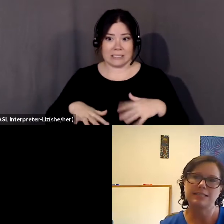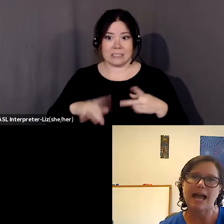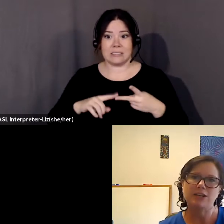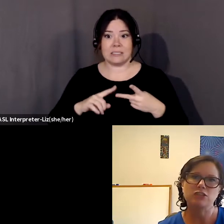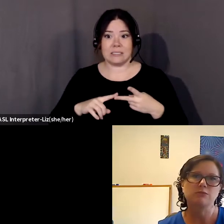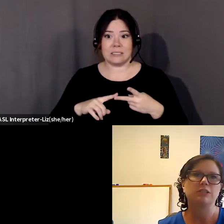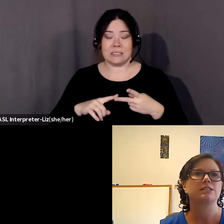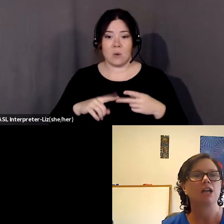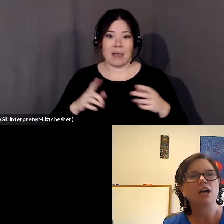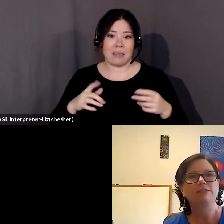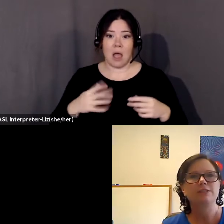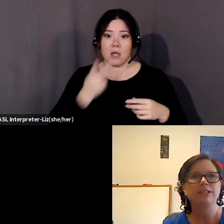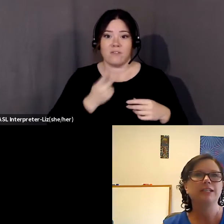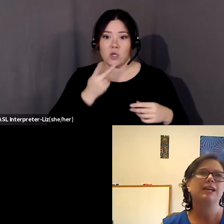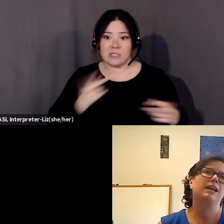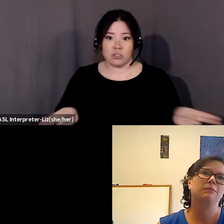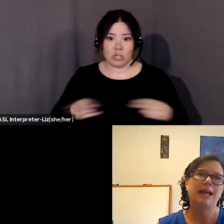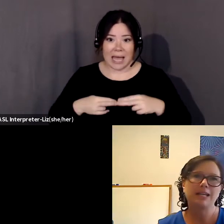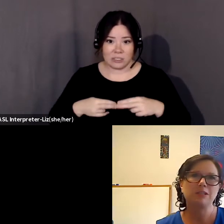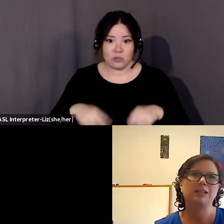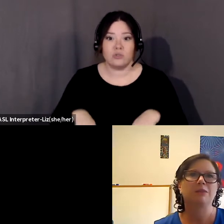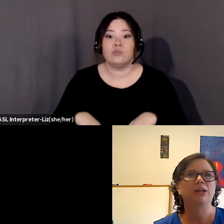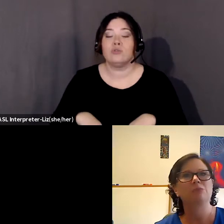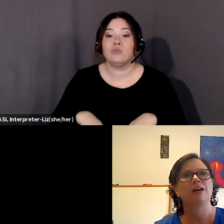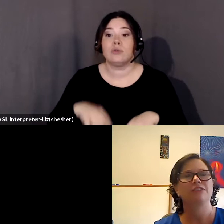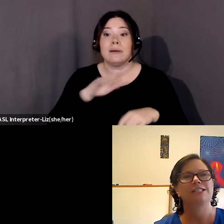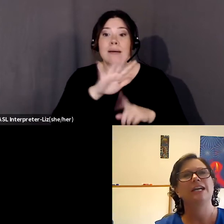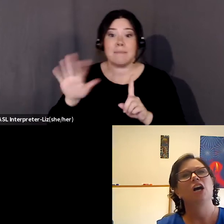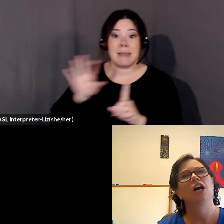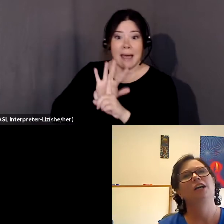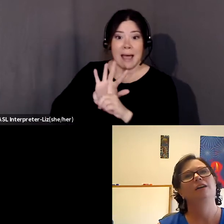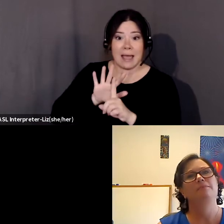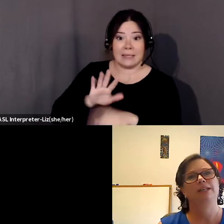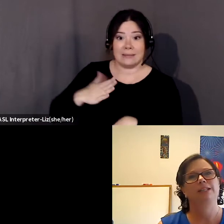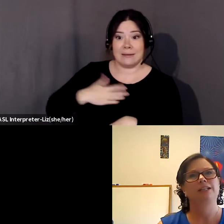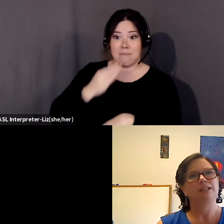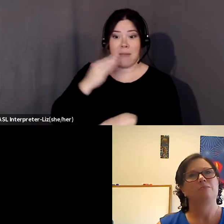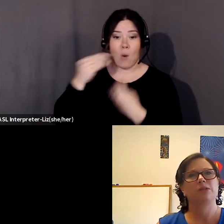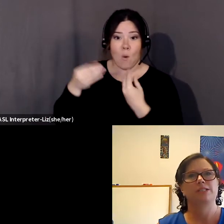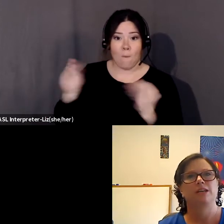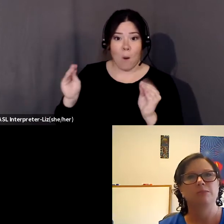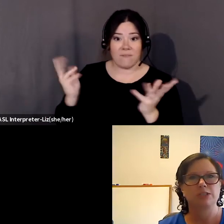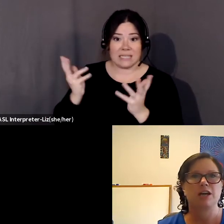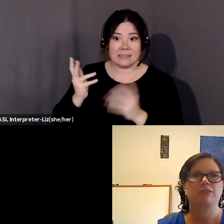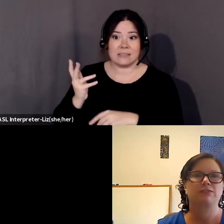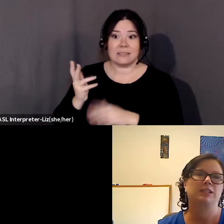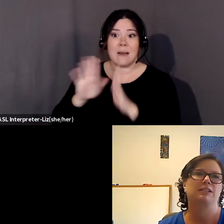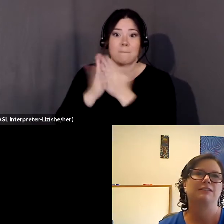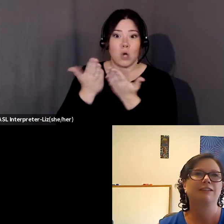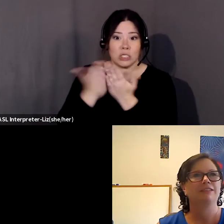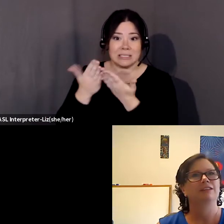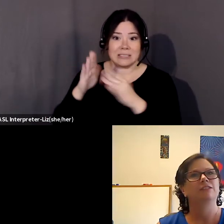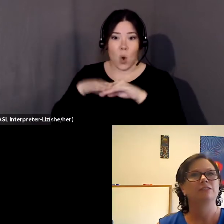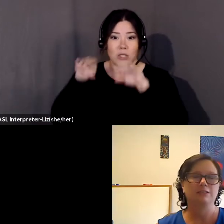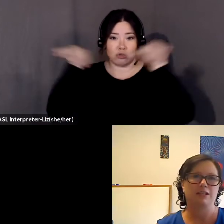fuchsia sash, which is not on the screen. And behind me in my home office are my books on a bookshelf